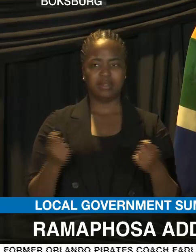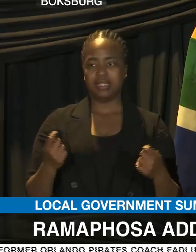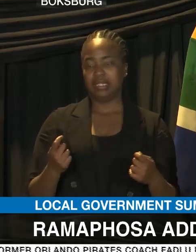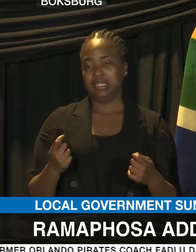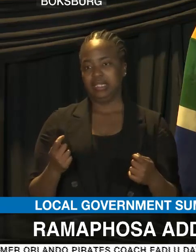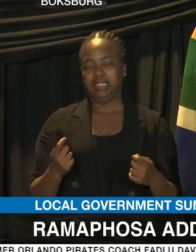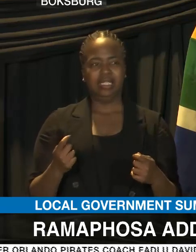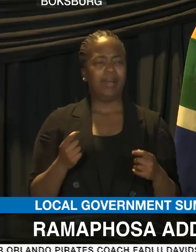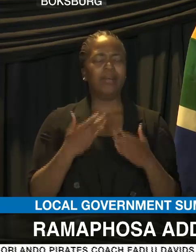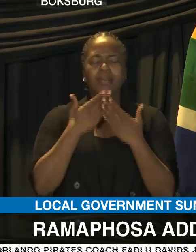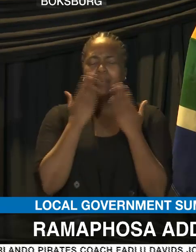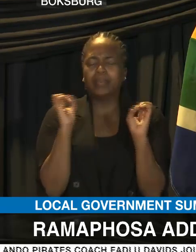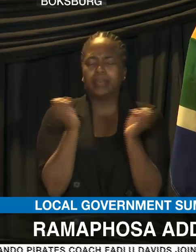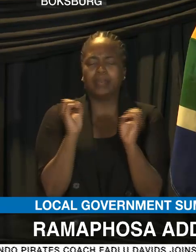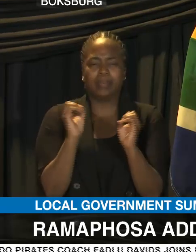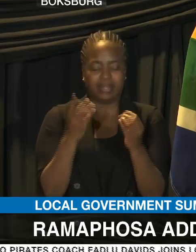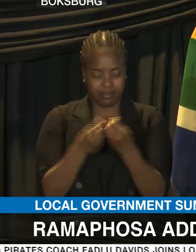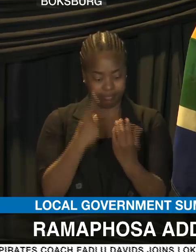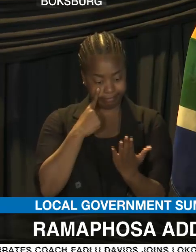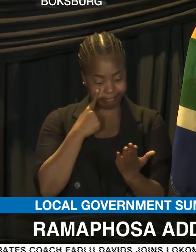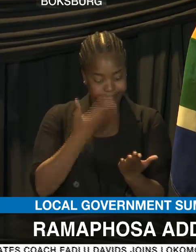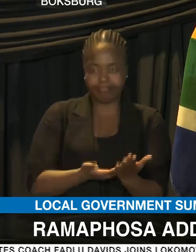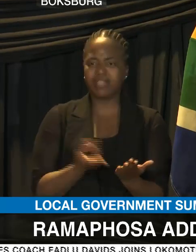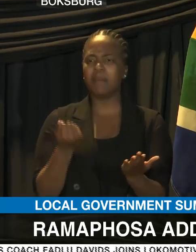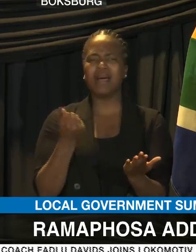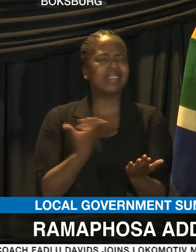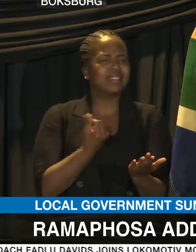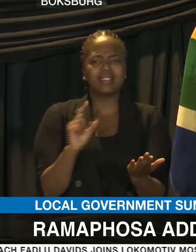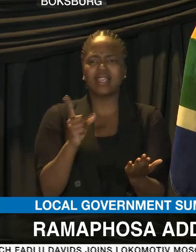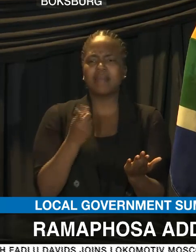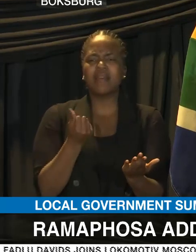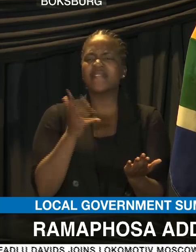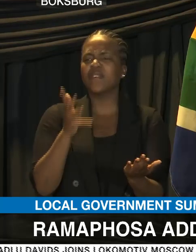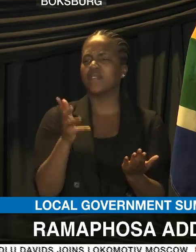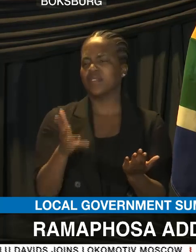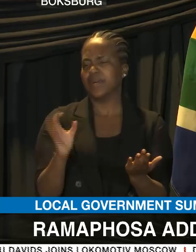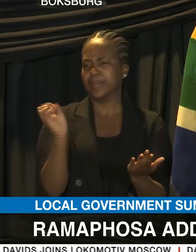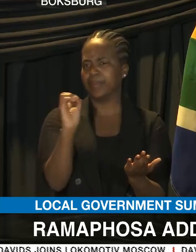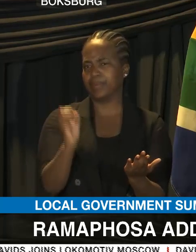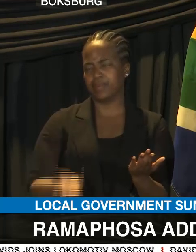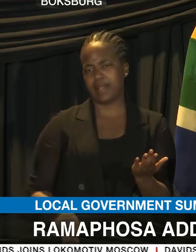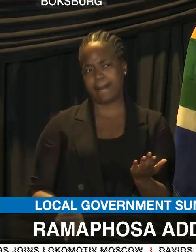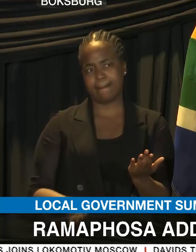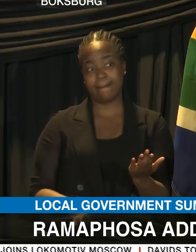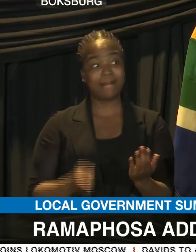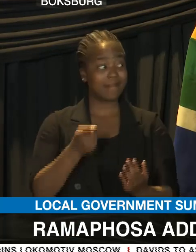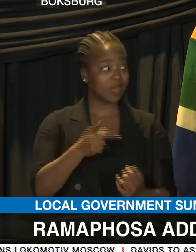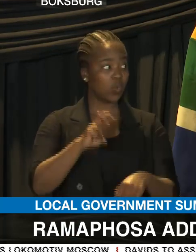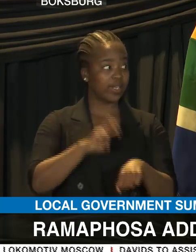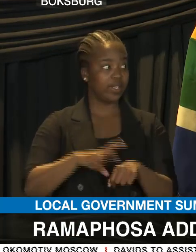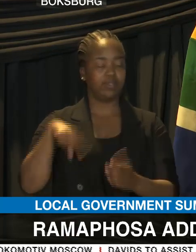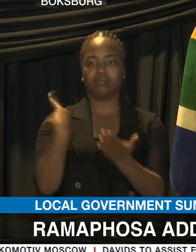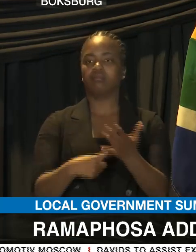without any form of evidence what that money is for. This is what we need to